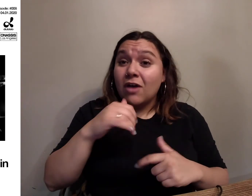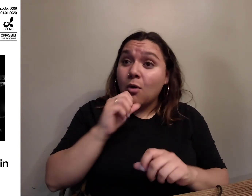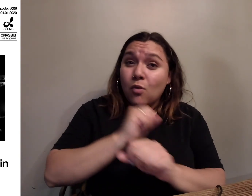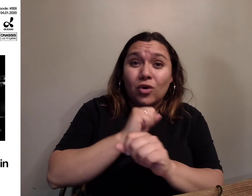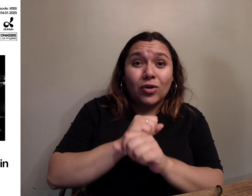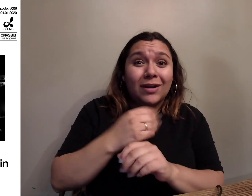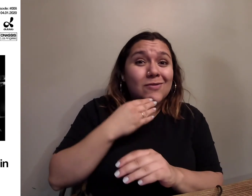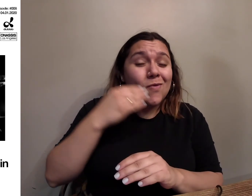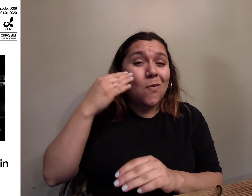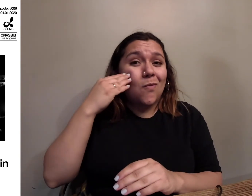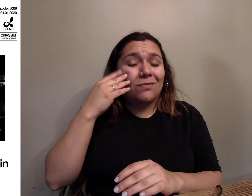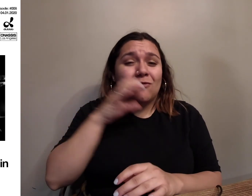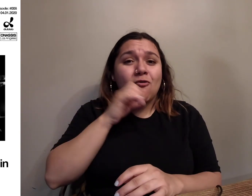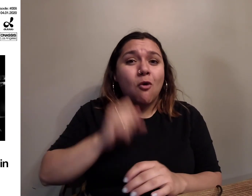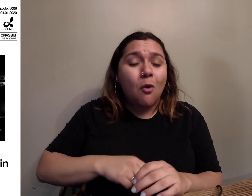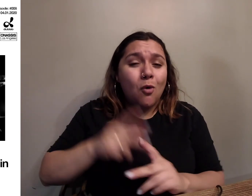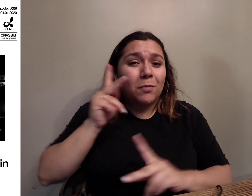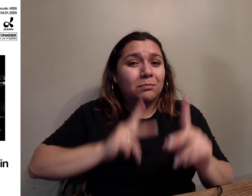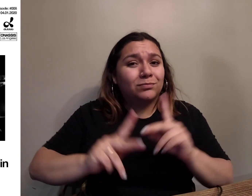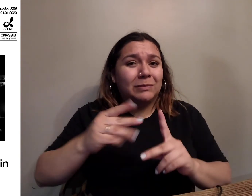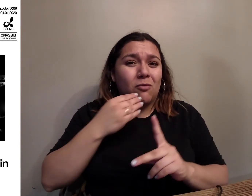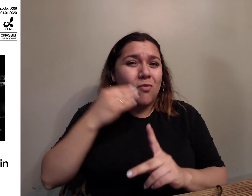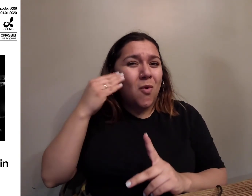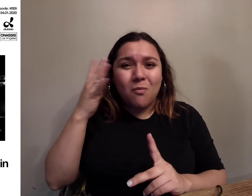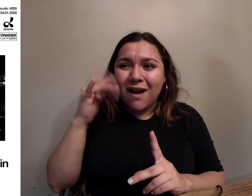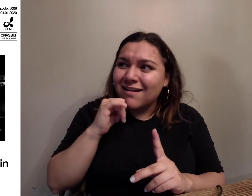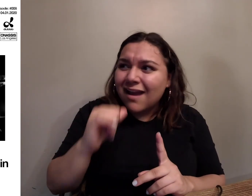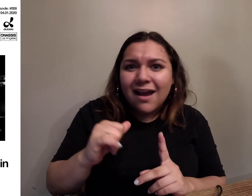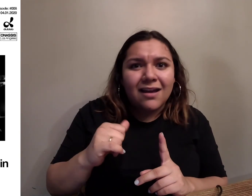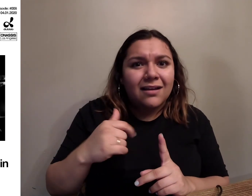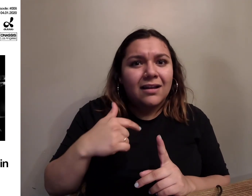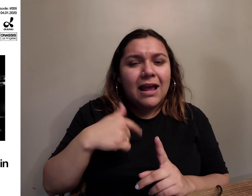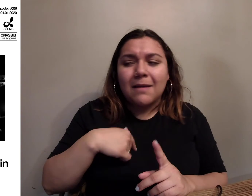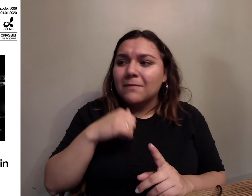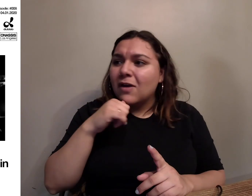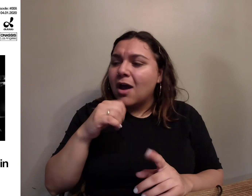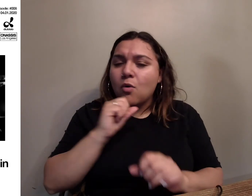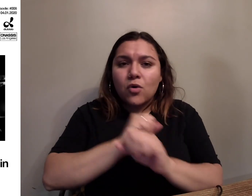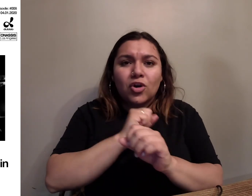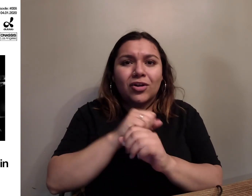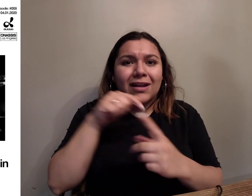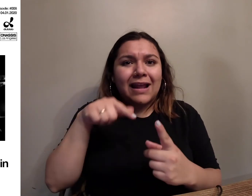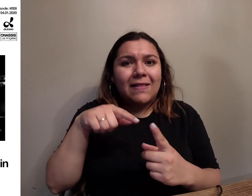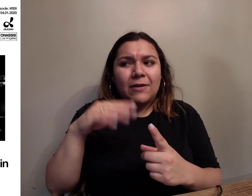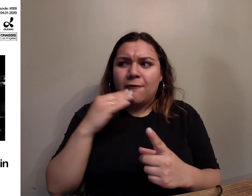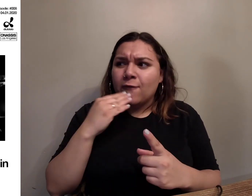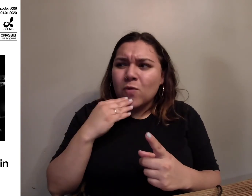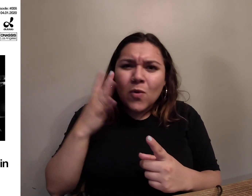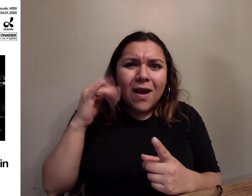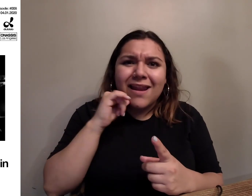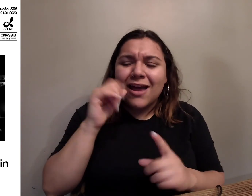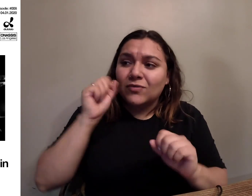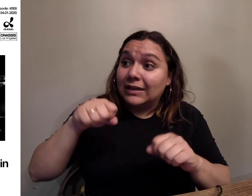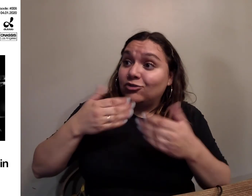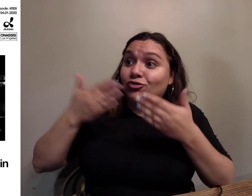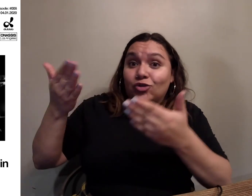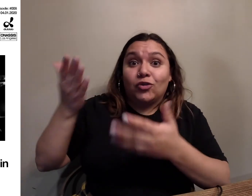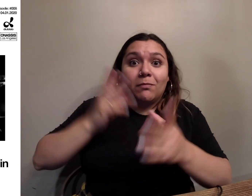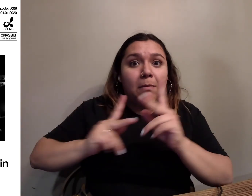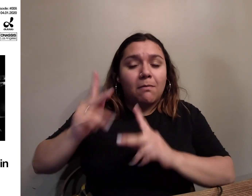or primary care, or at least working in key food where I can, serve people food? So the sense